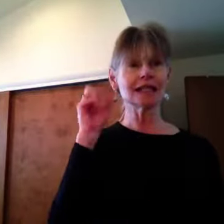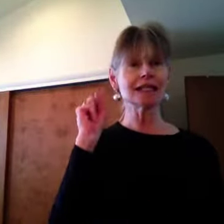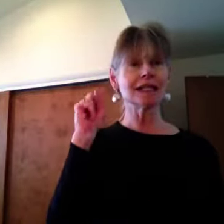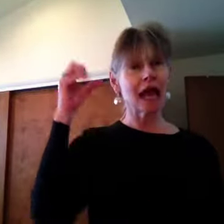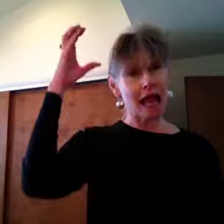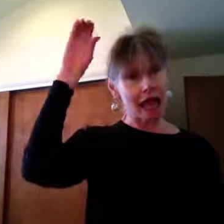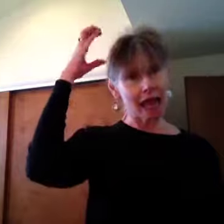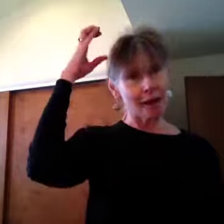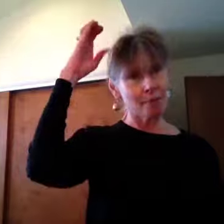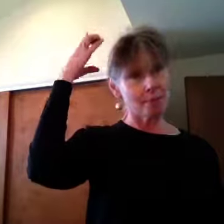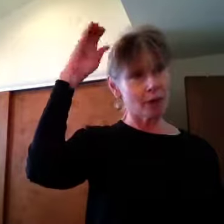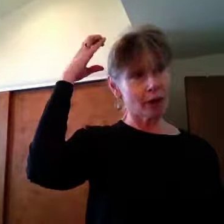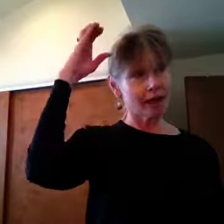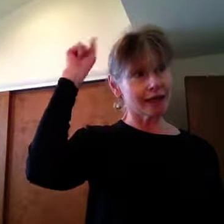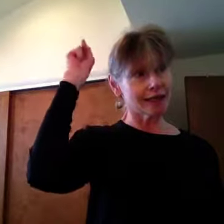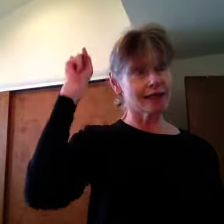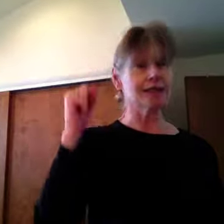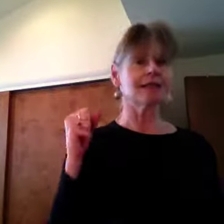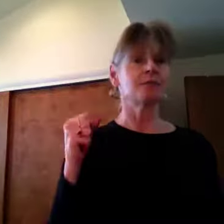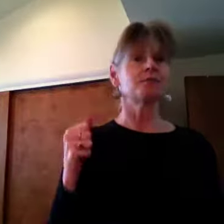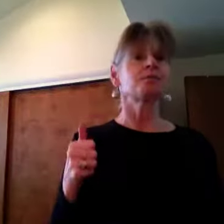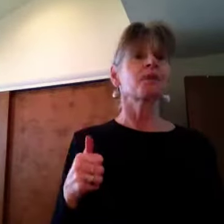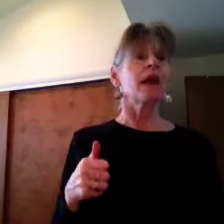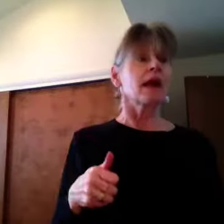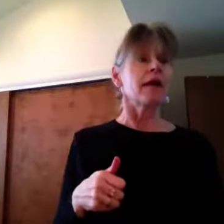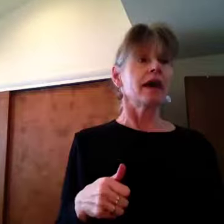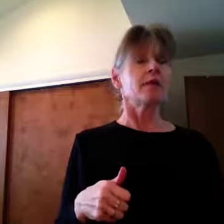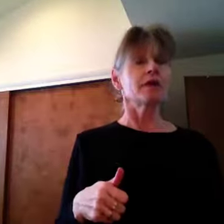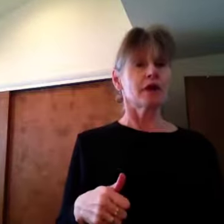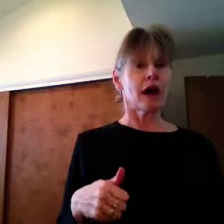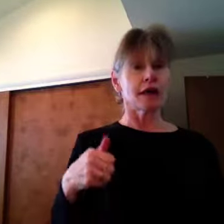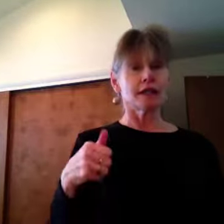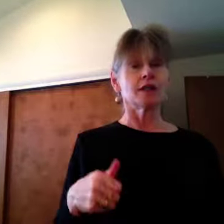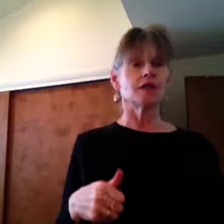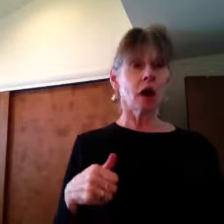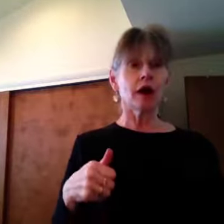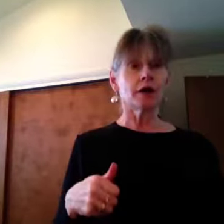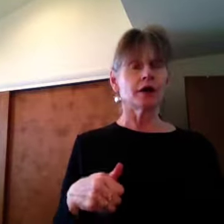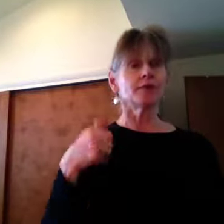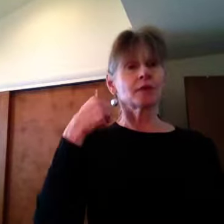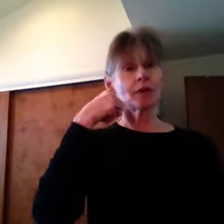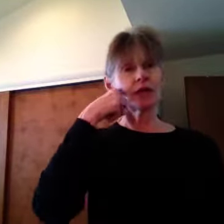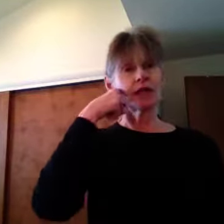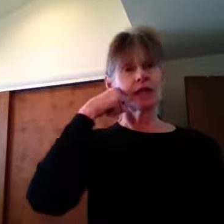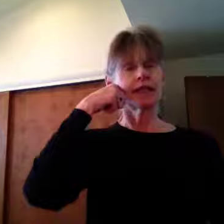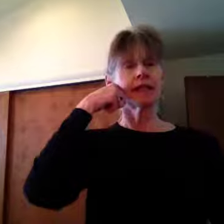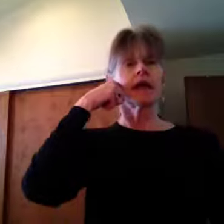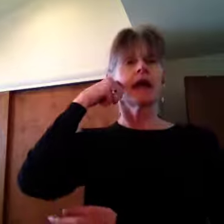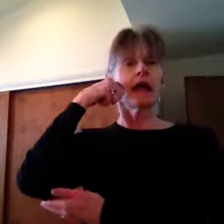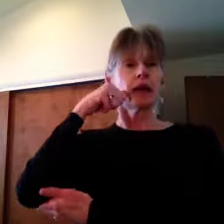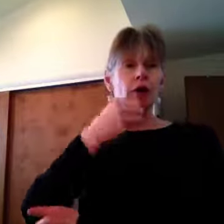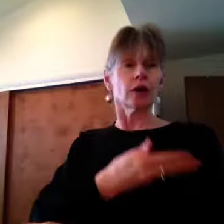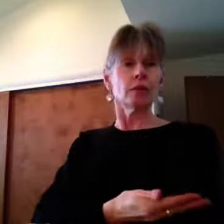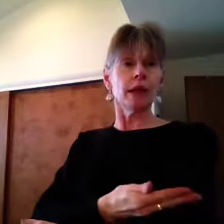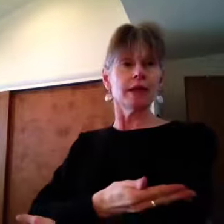cousins and boy cousins. And then we've got daughter, which is a girl baby.